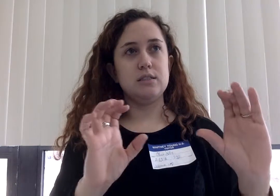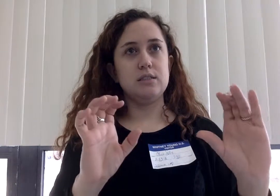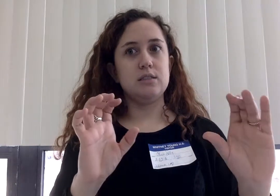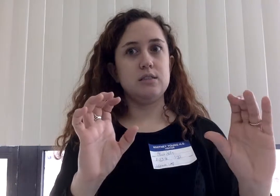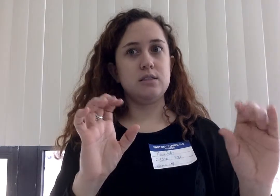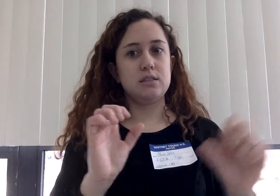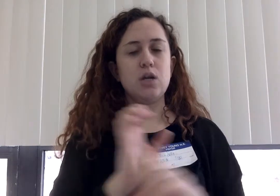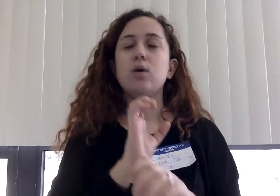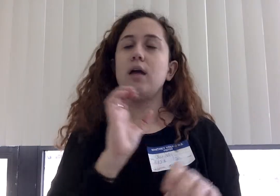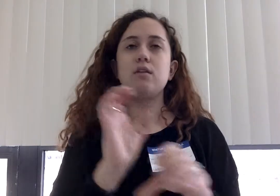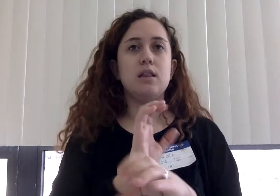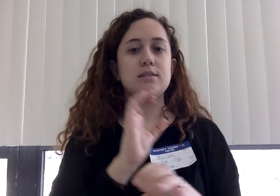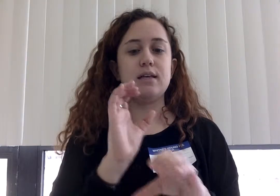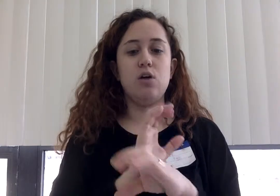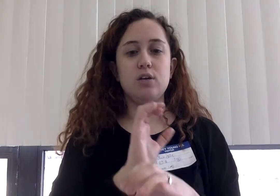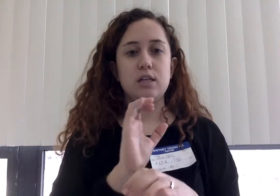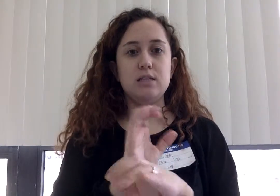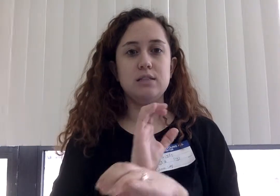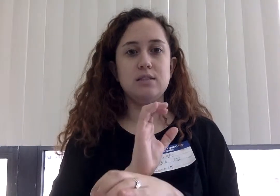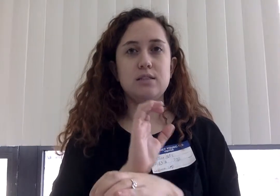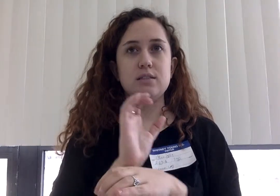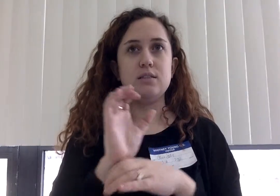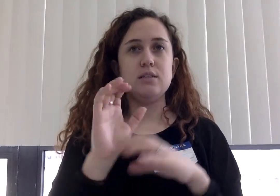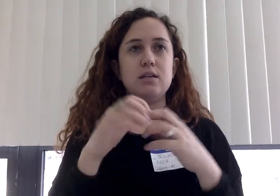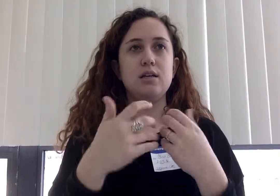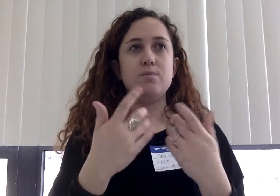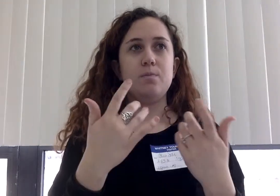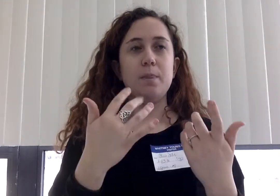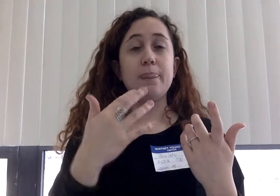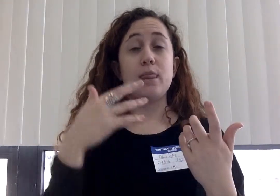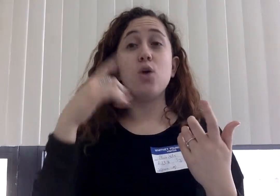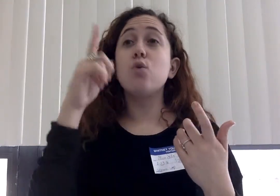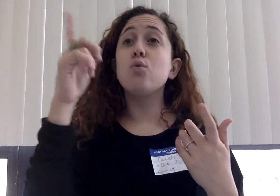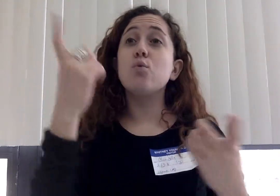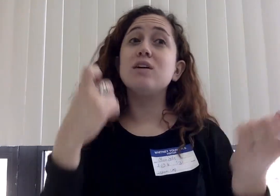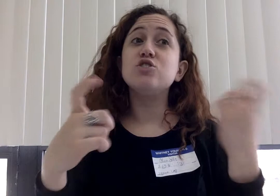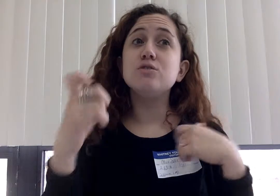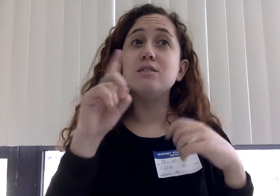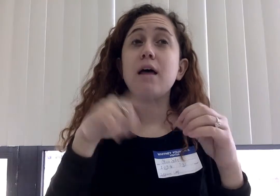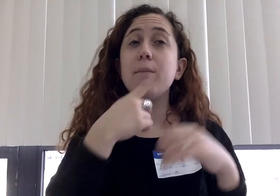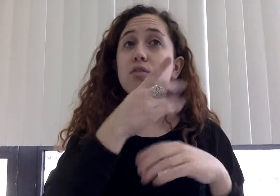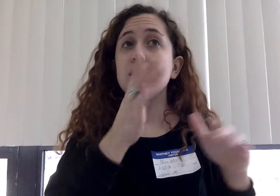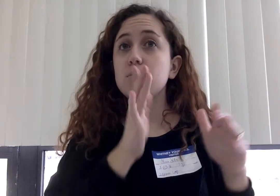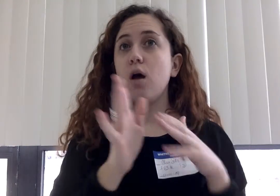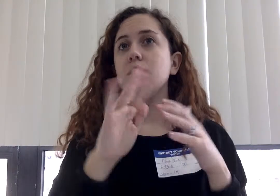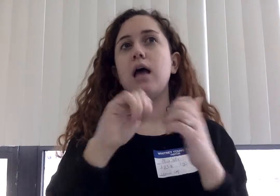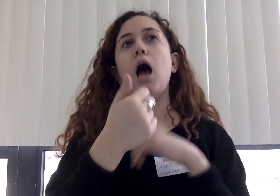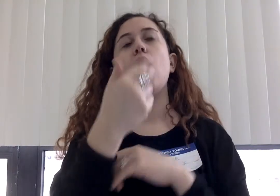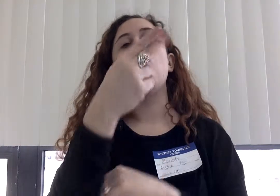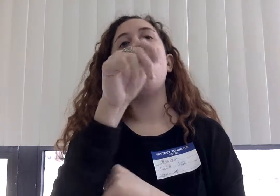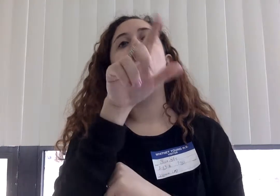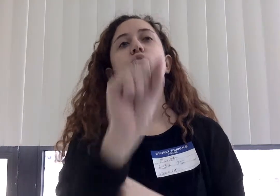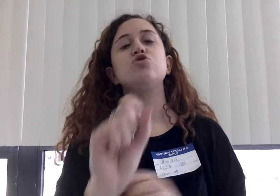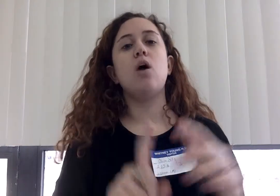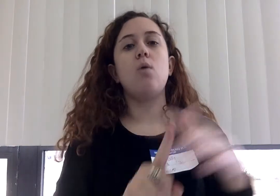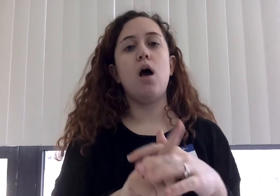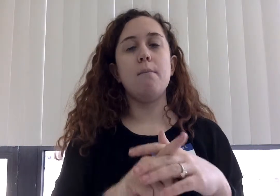Questions about this process? How holes show up in graphs, how we graph after